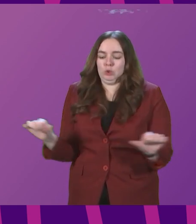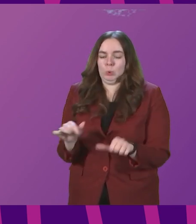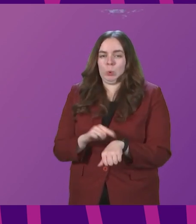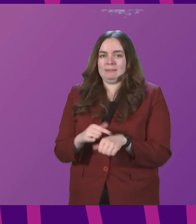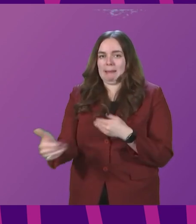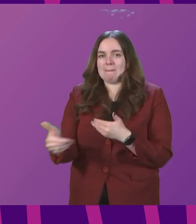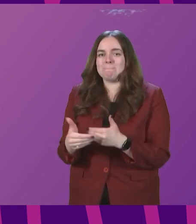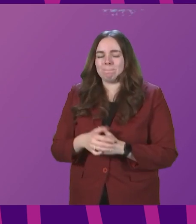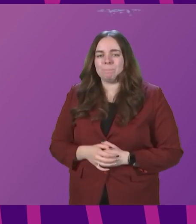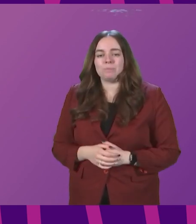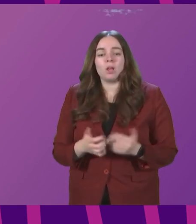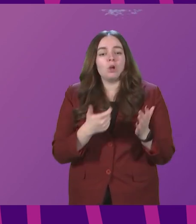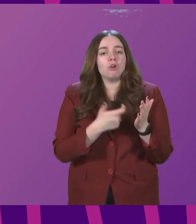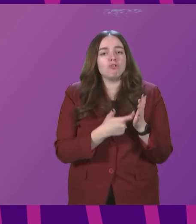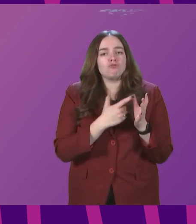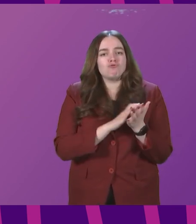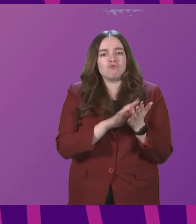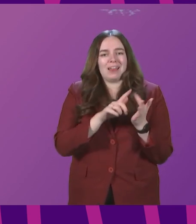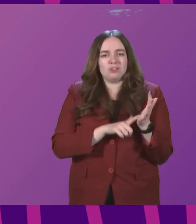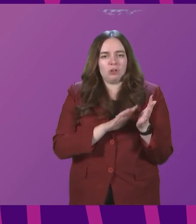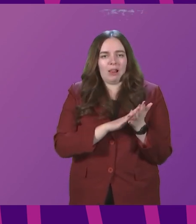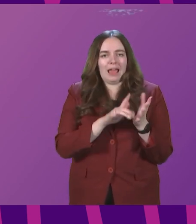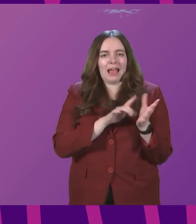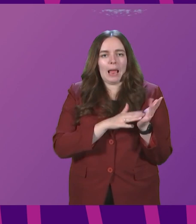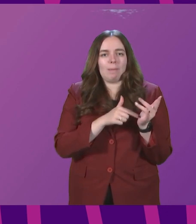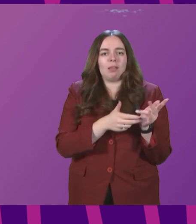scale. Rachel Hamilton to be followed by Siobhan Brown.